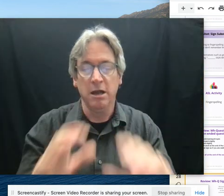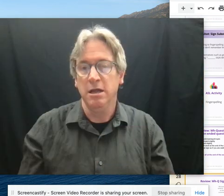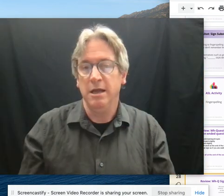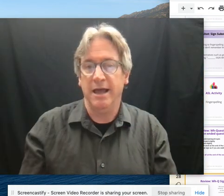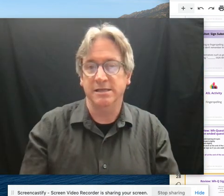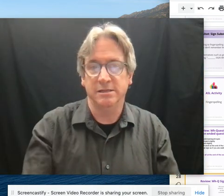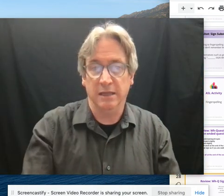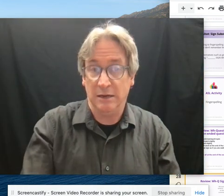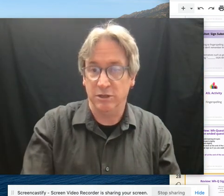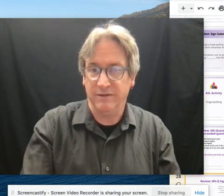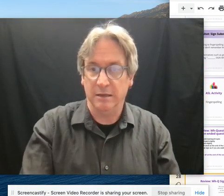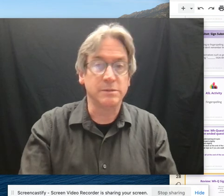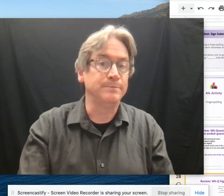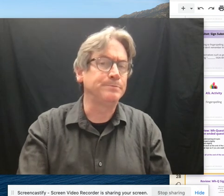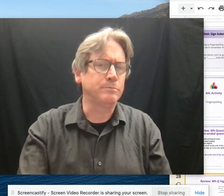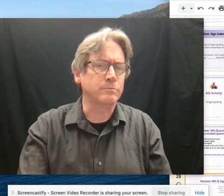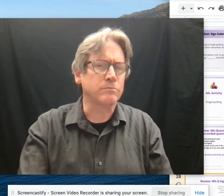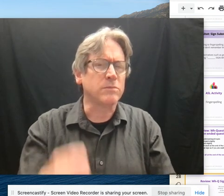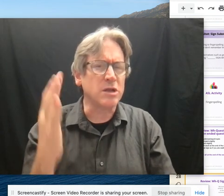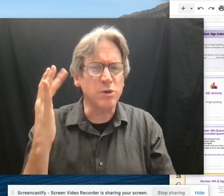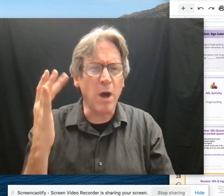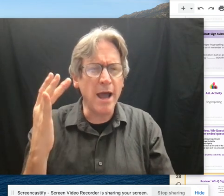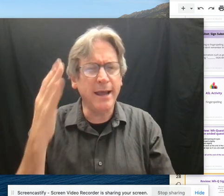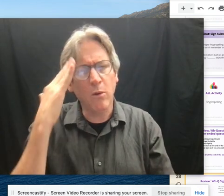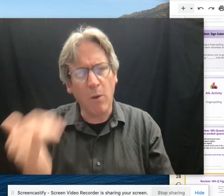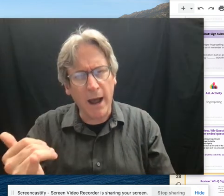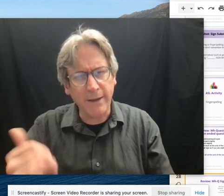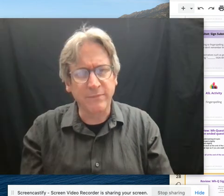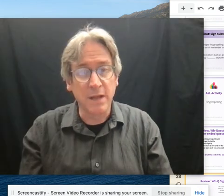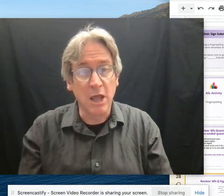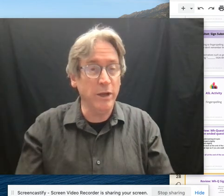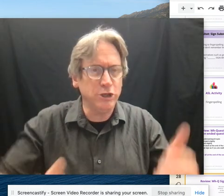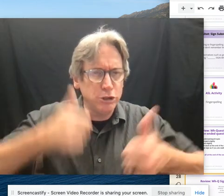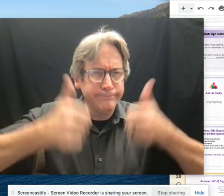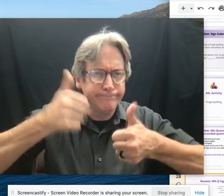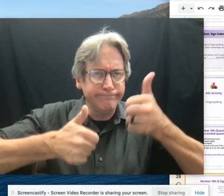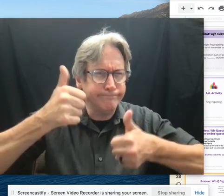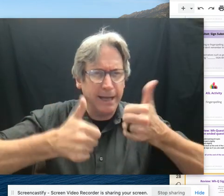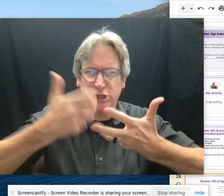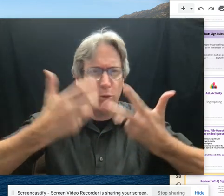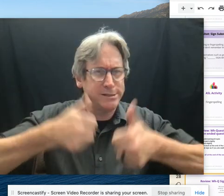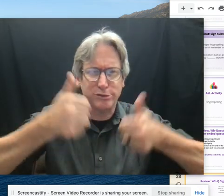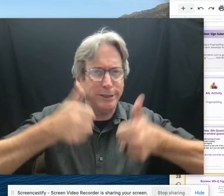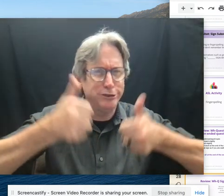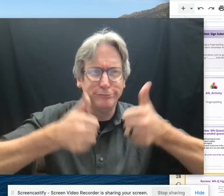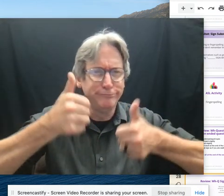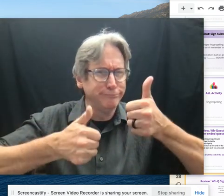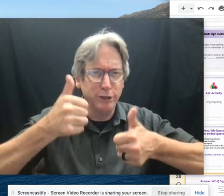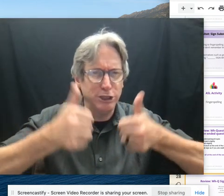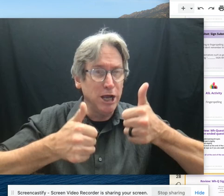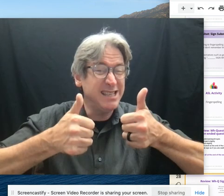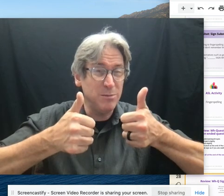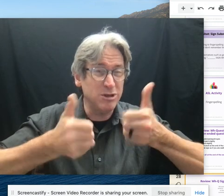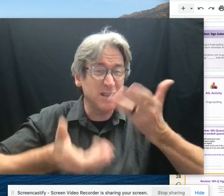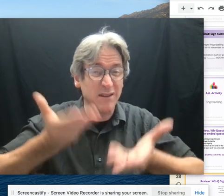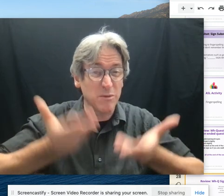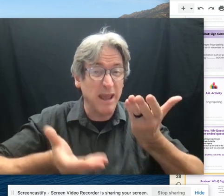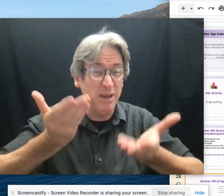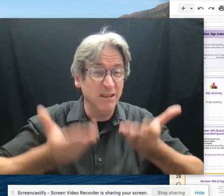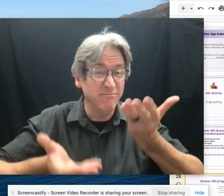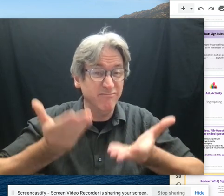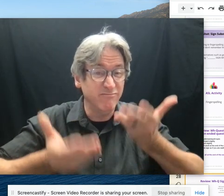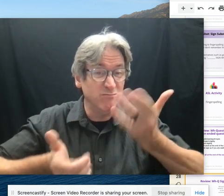simplify as the language develops. So why, which, it's always just which, similar to the